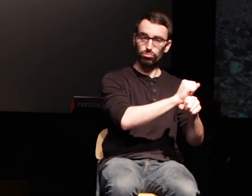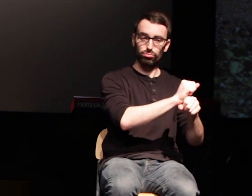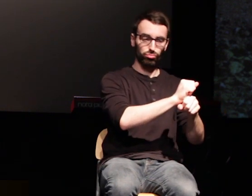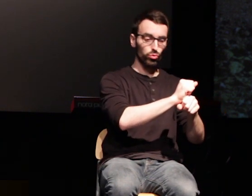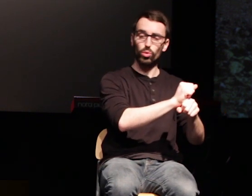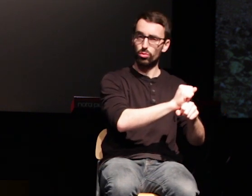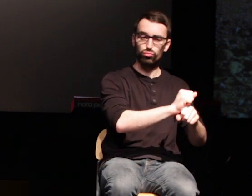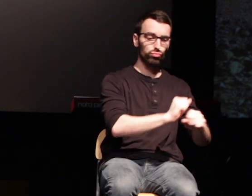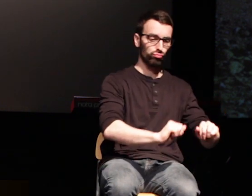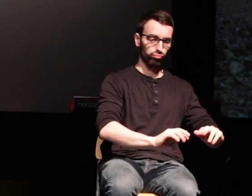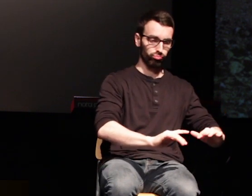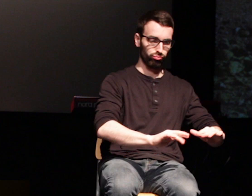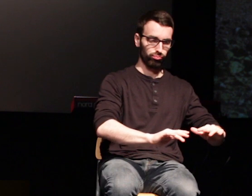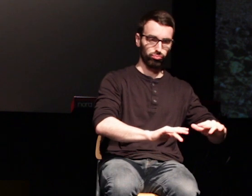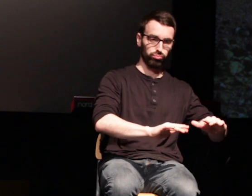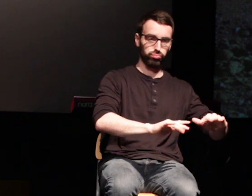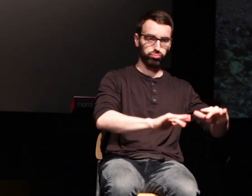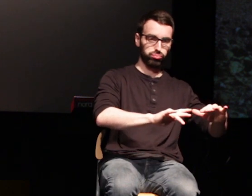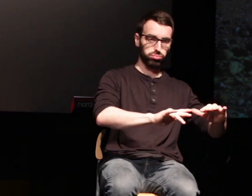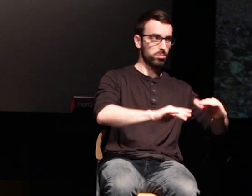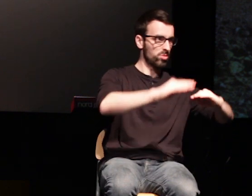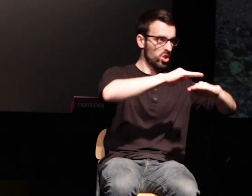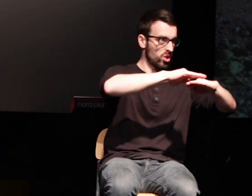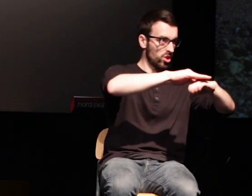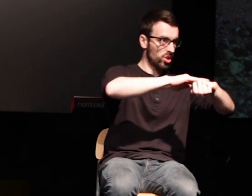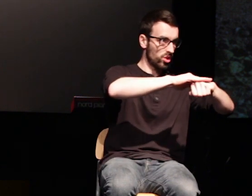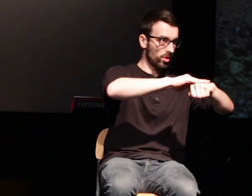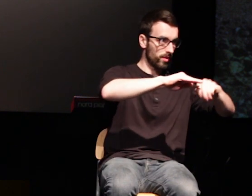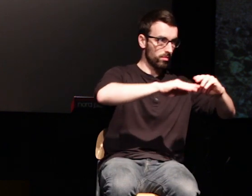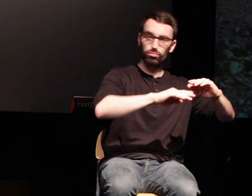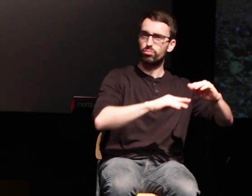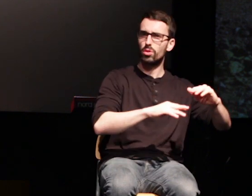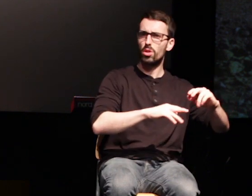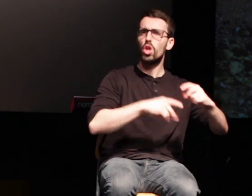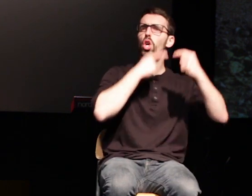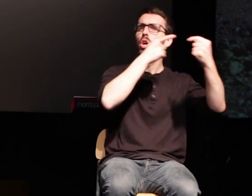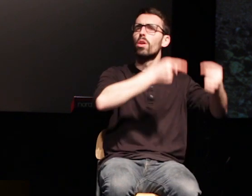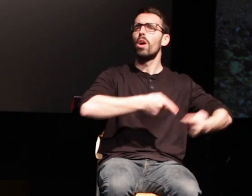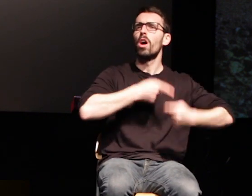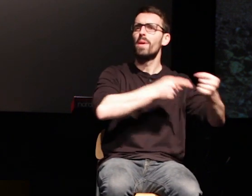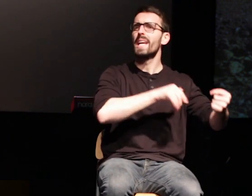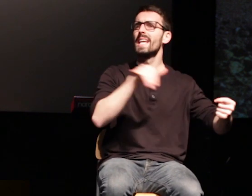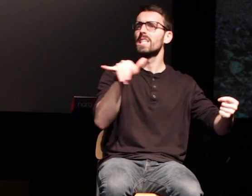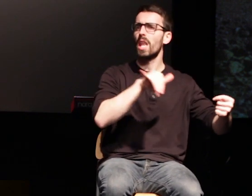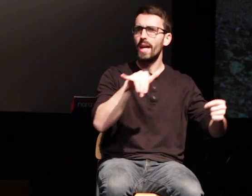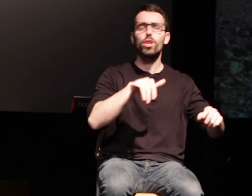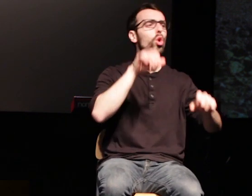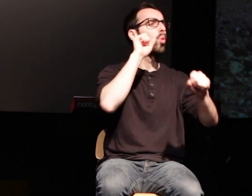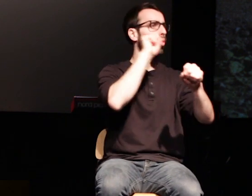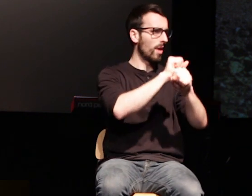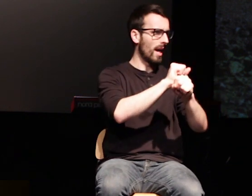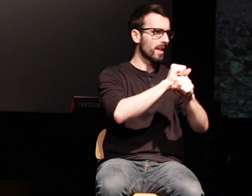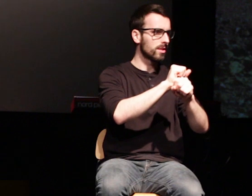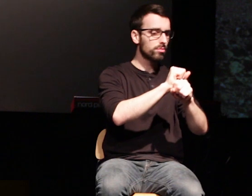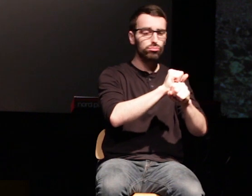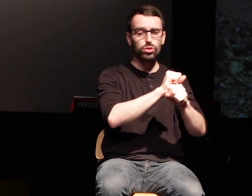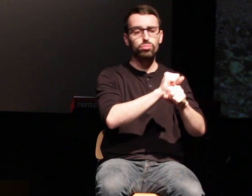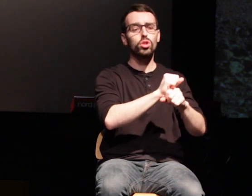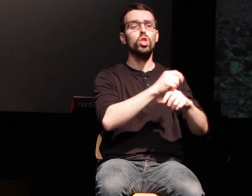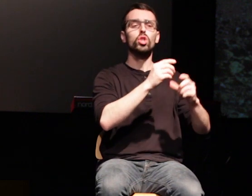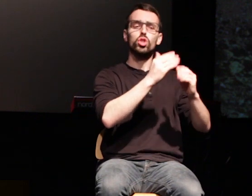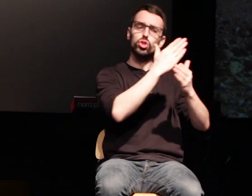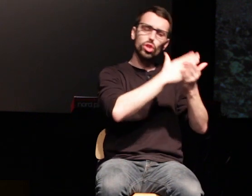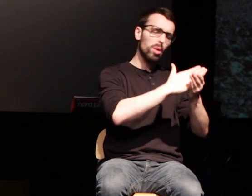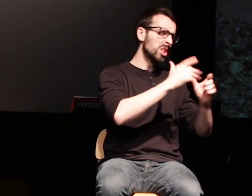saying. Sometimes hardship is like rocks. They kind of come up, and there's big rocks and there's little rocks, and